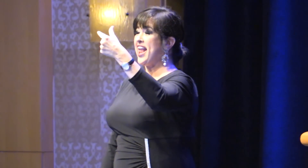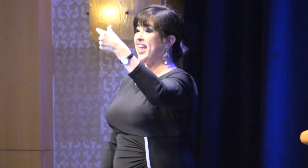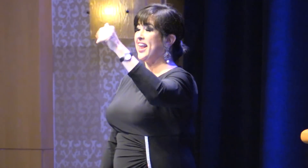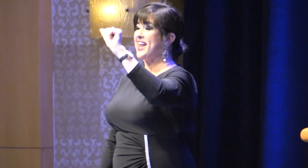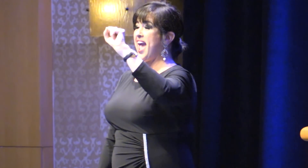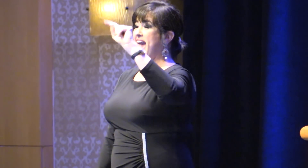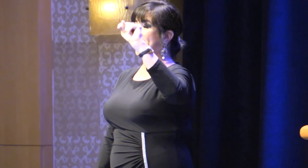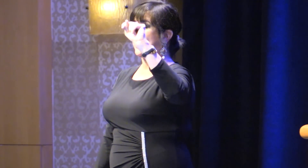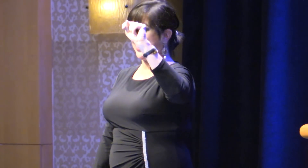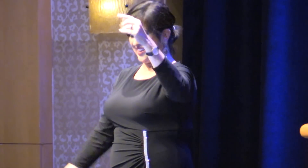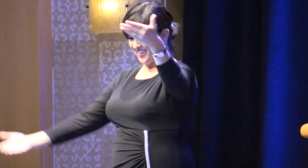Greg Gant,